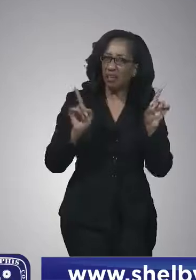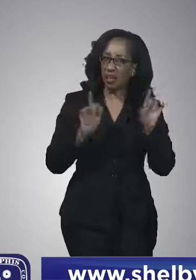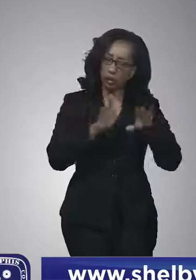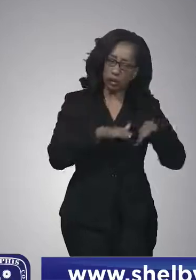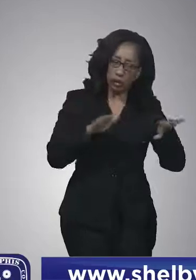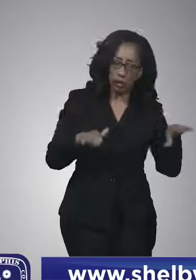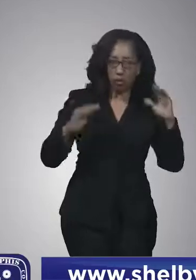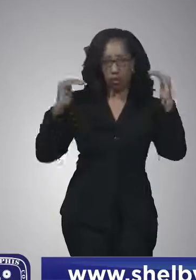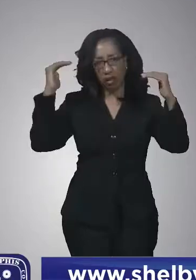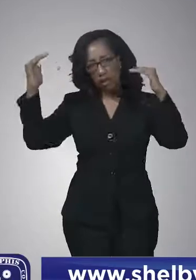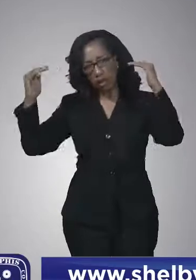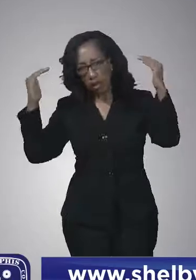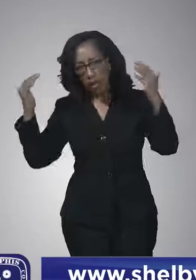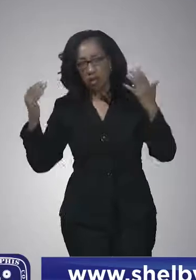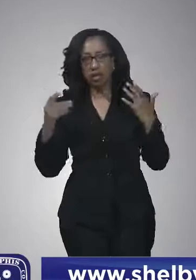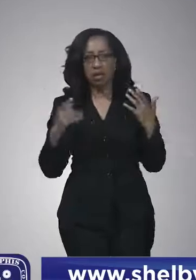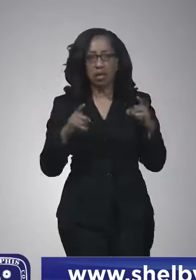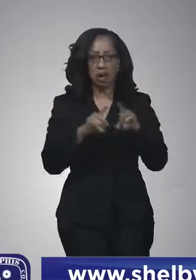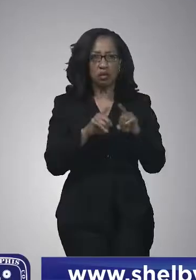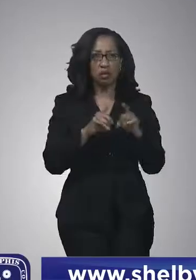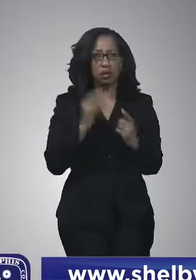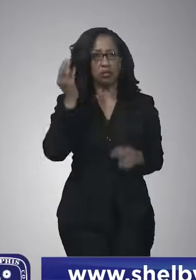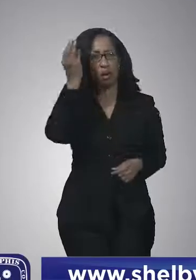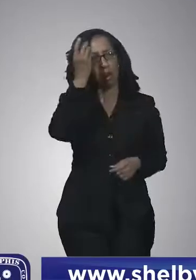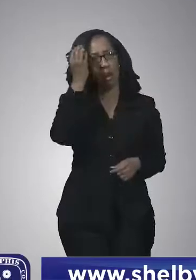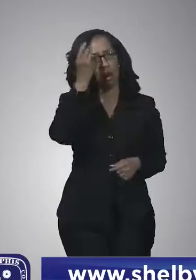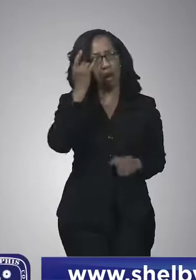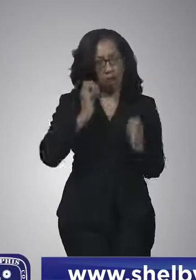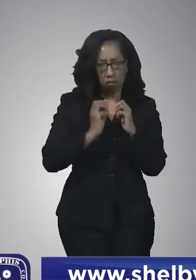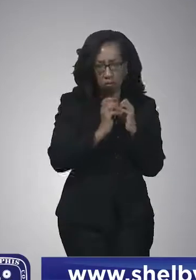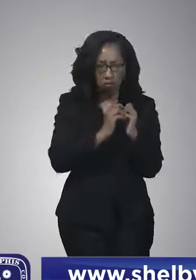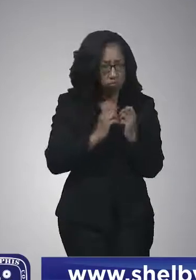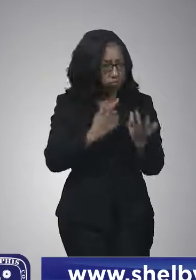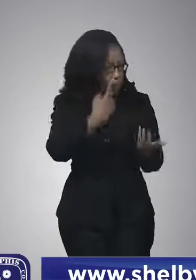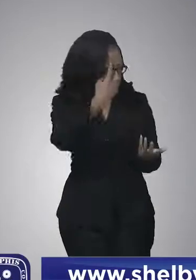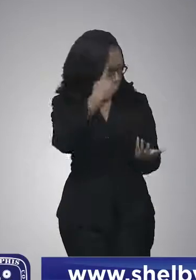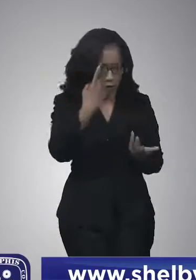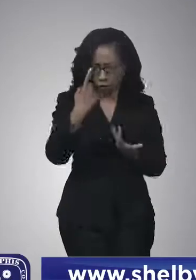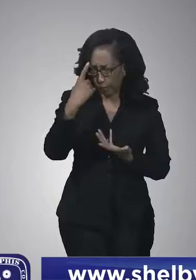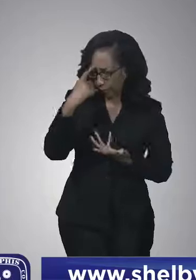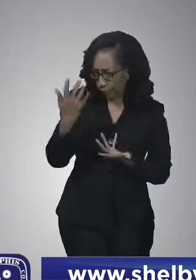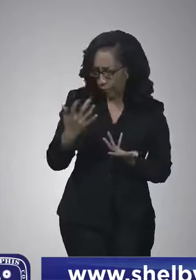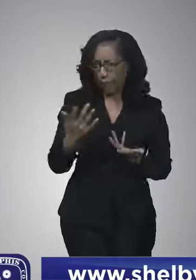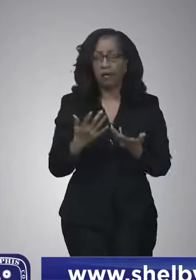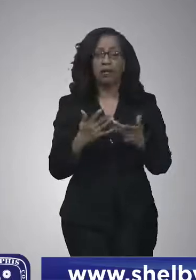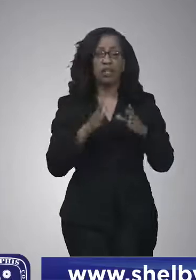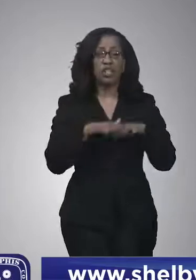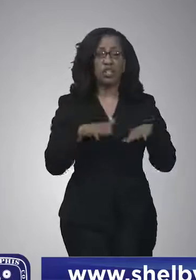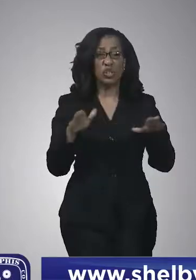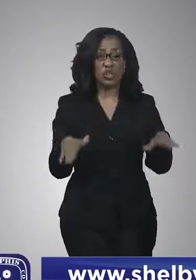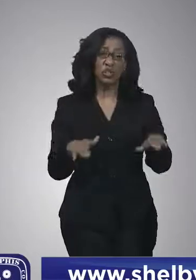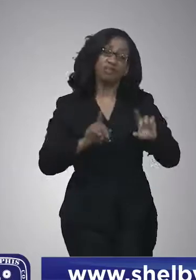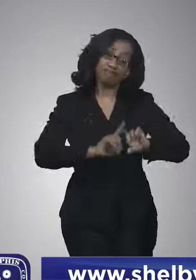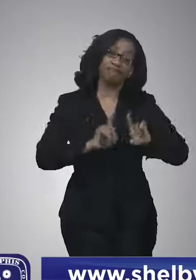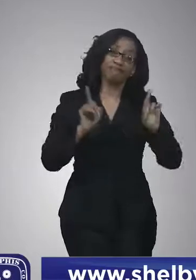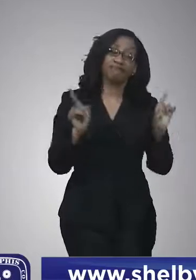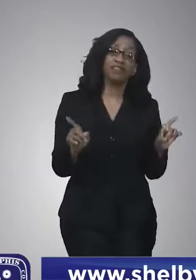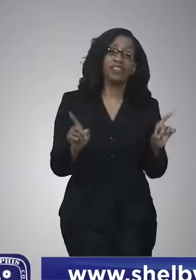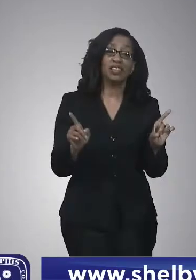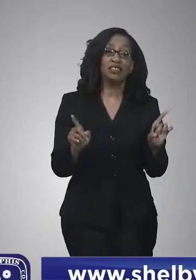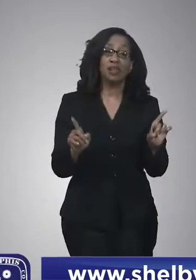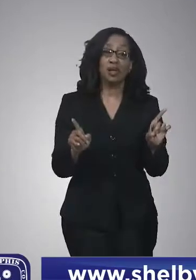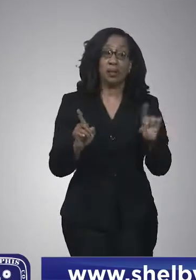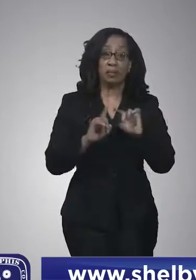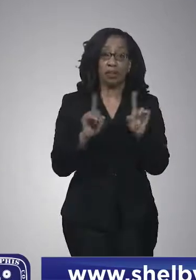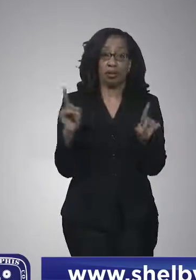tabletop exercises, and really think through how this would be different for kids. But it's from